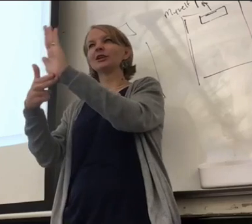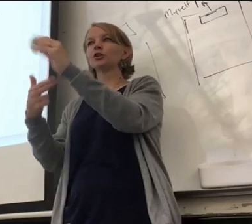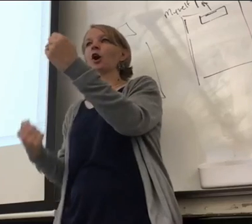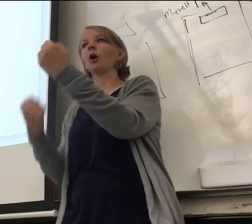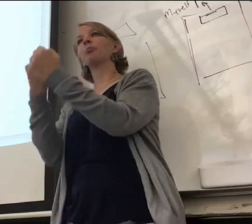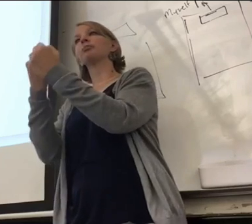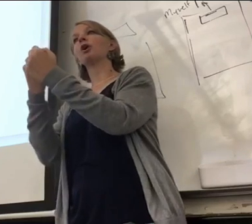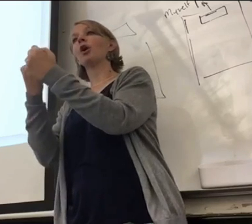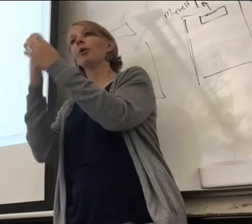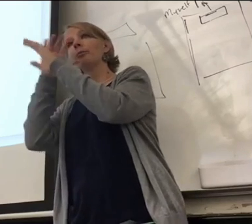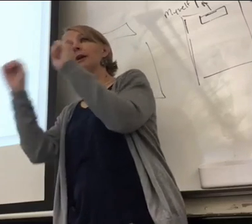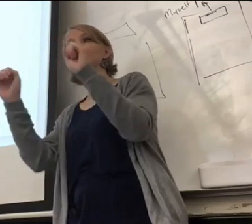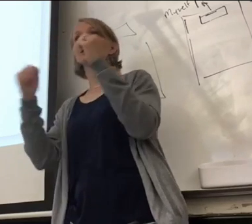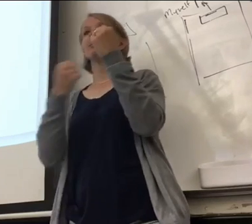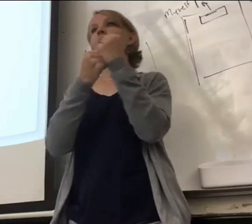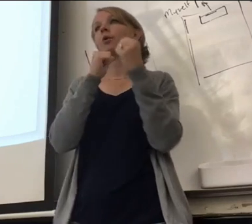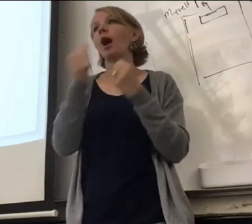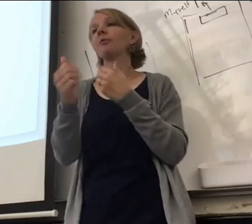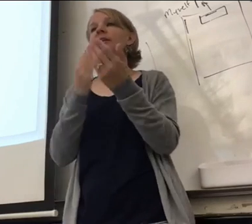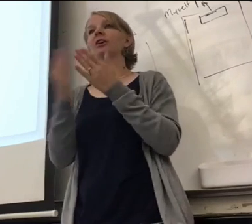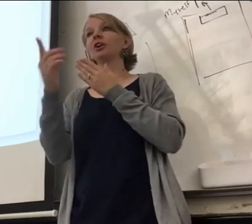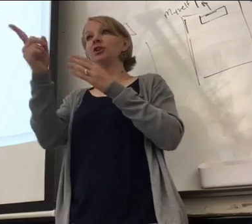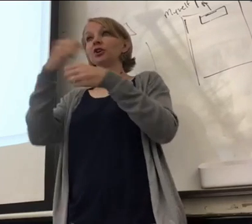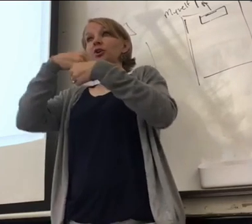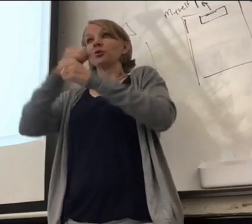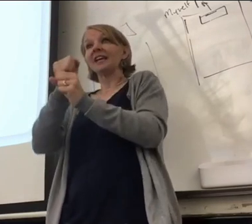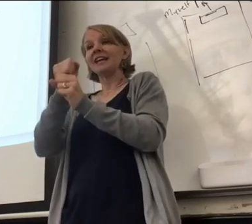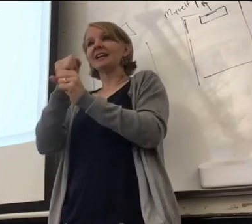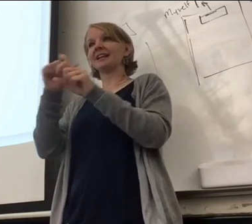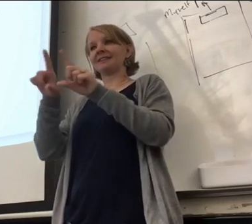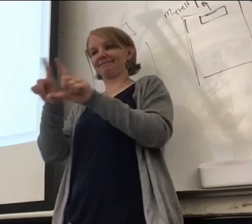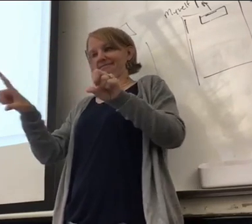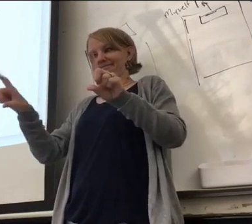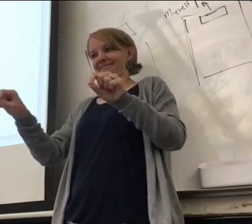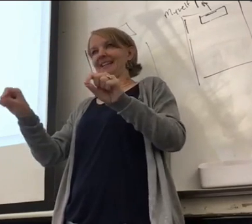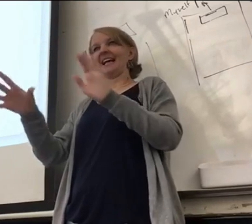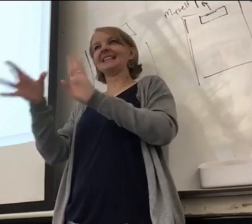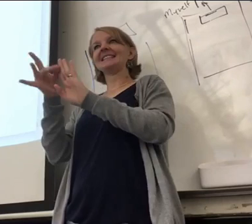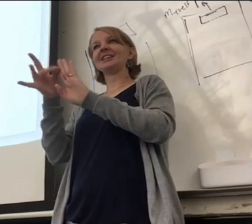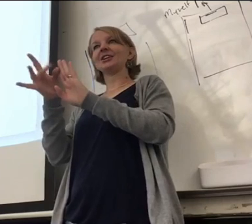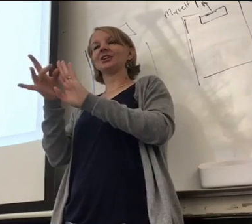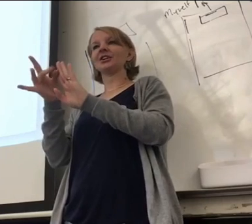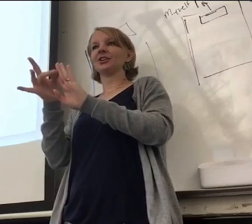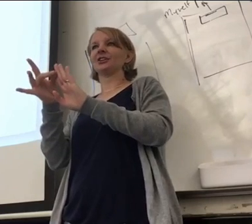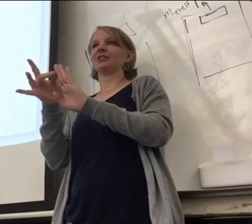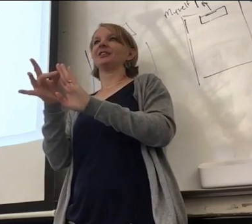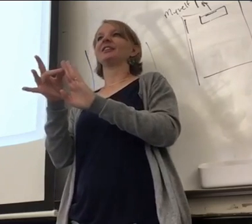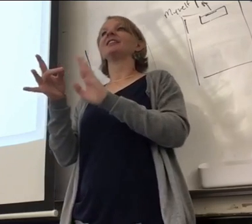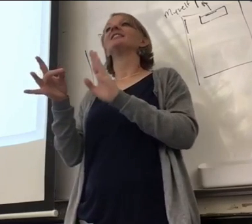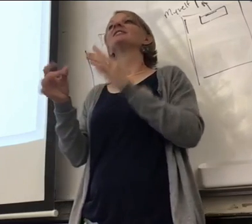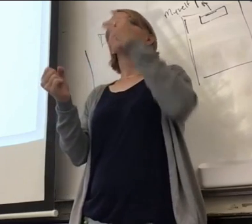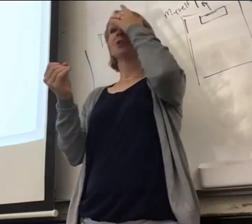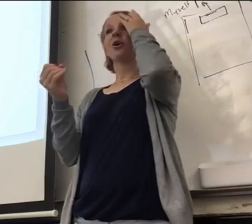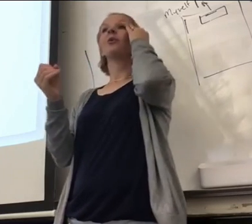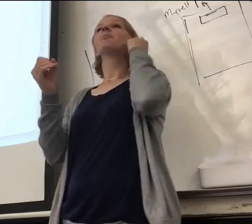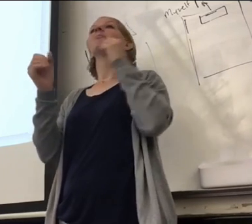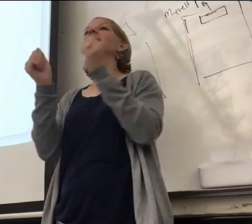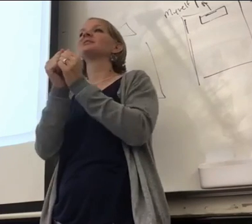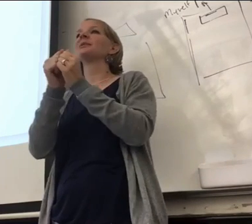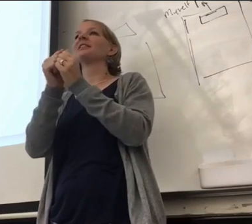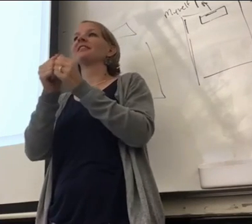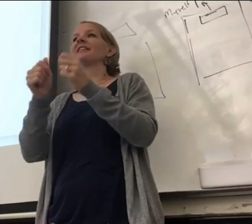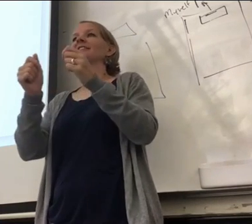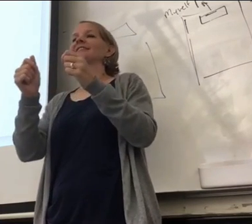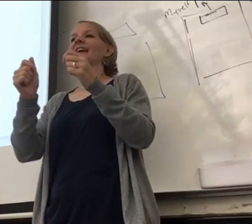pro-Trump, pro-Clinton, whatever it could be, you're going to create that for yourselves, but with buggies, right? Because buggies, cars,